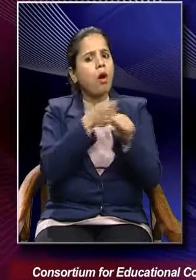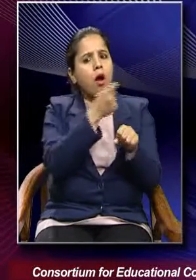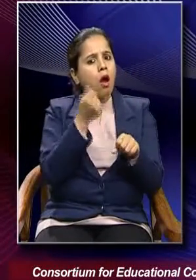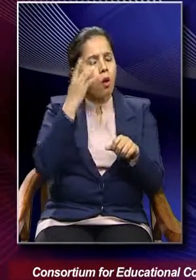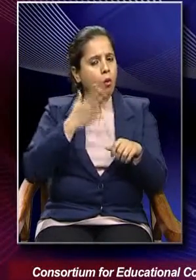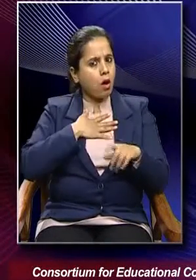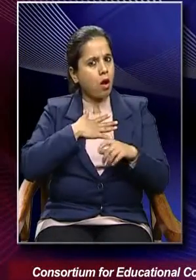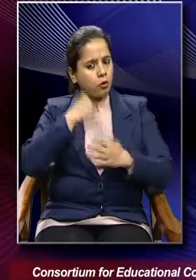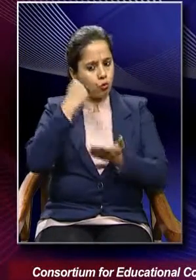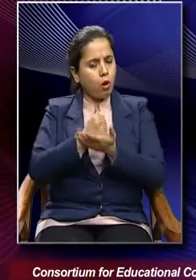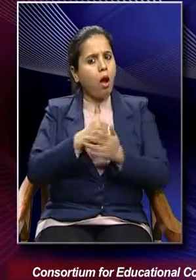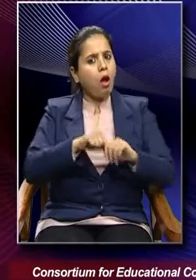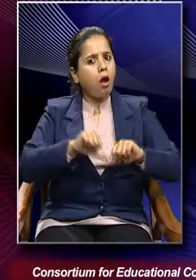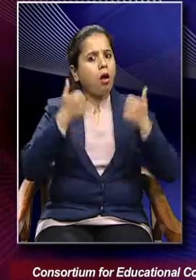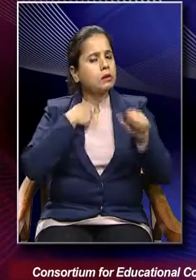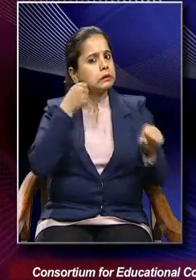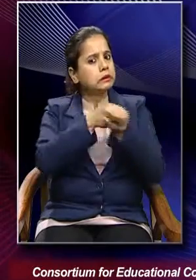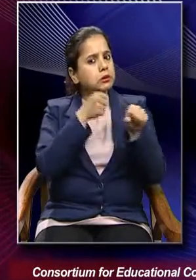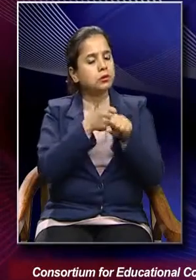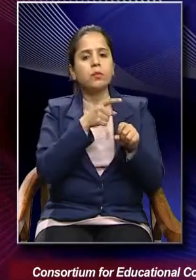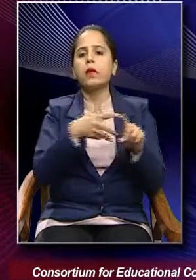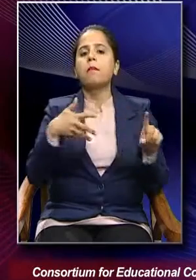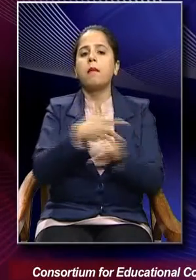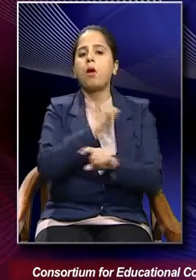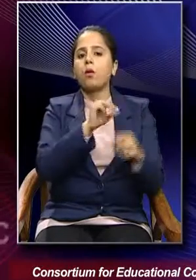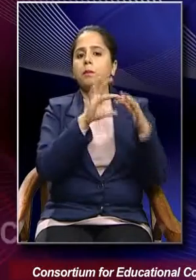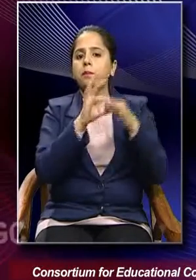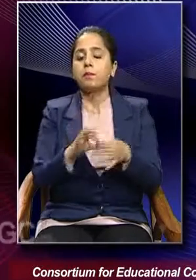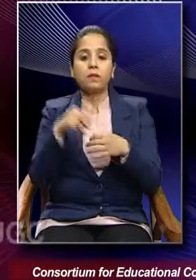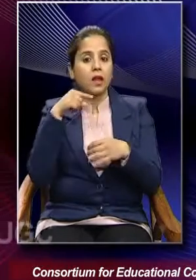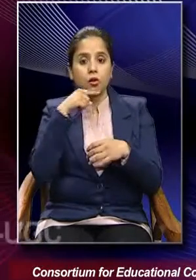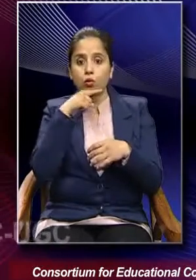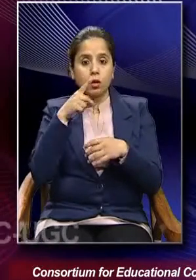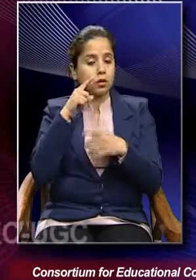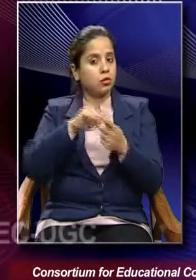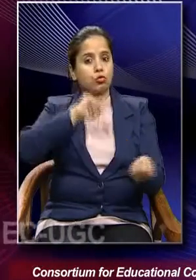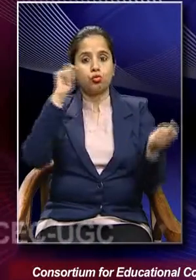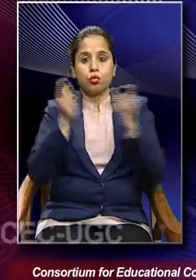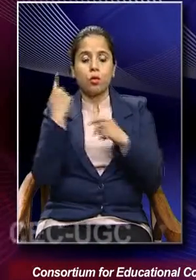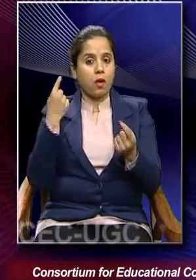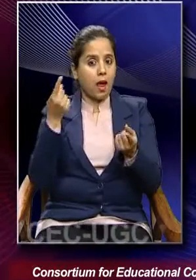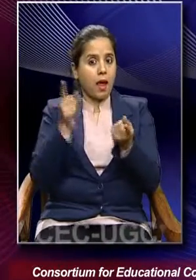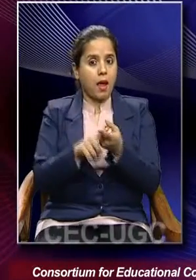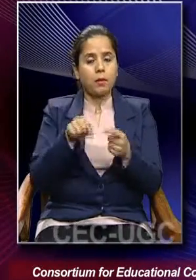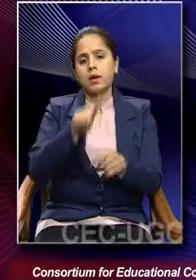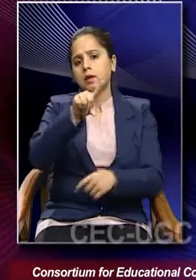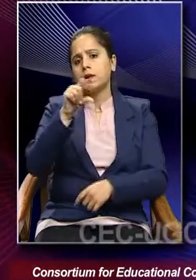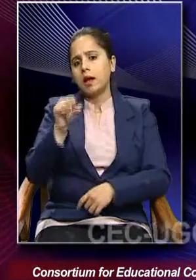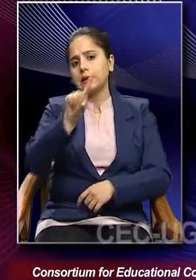their rights. It was in this background that the Russian Revolution took place in